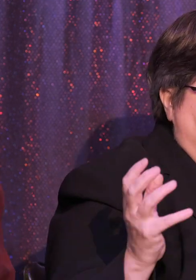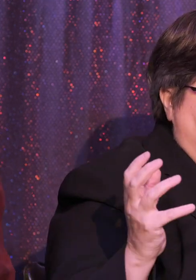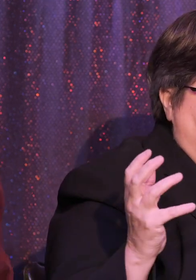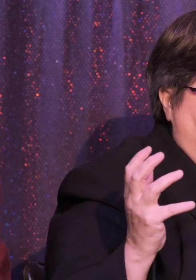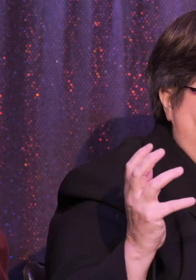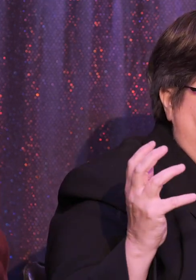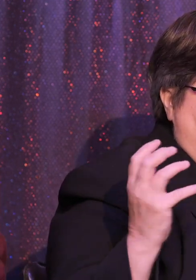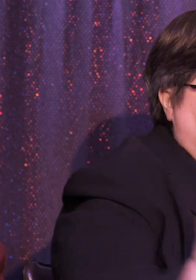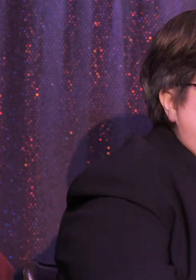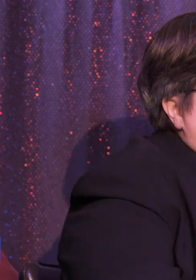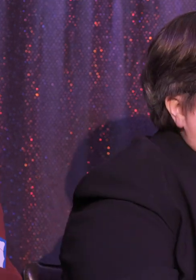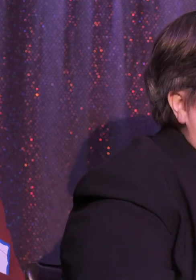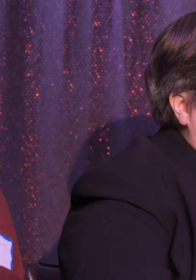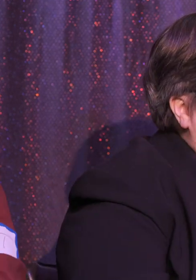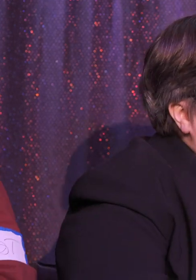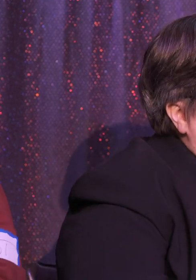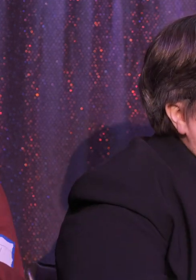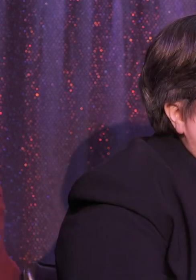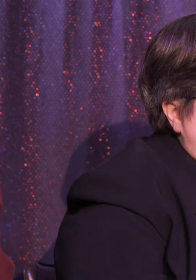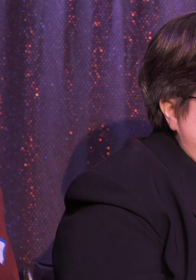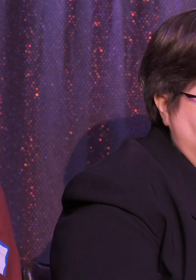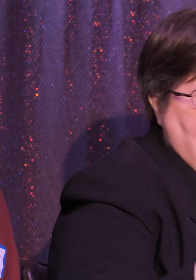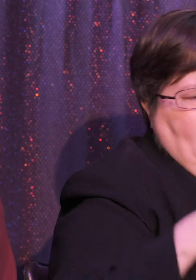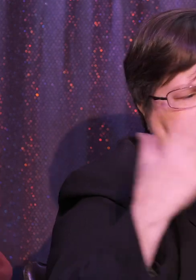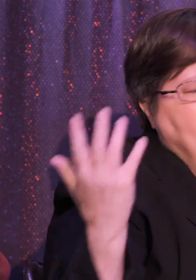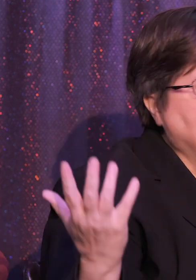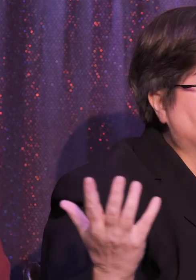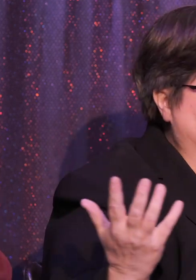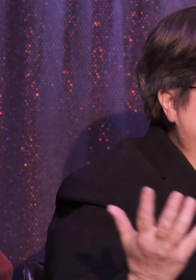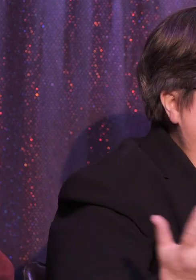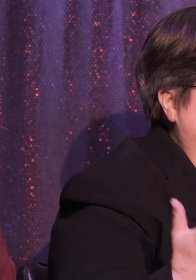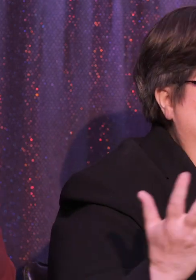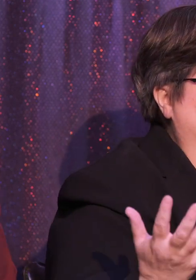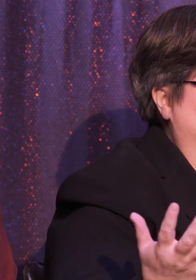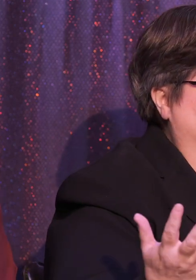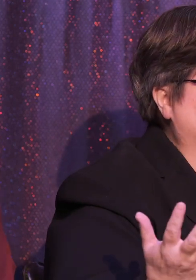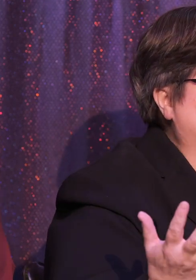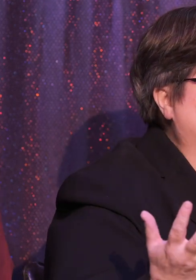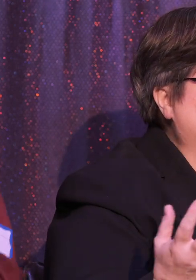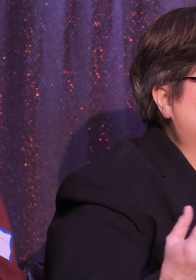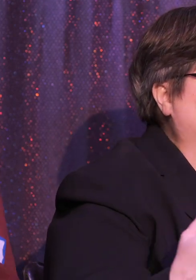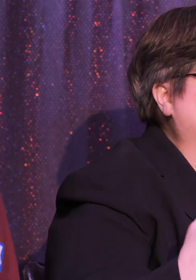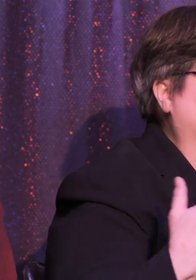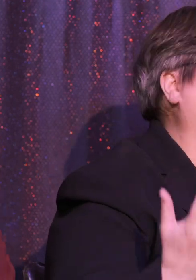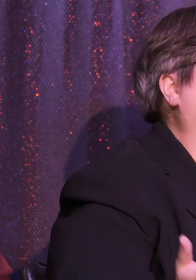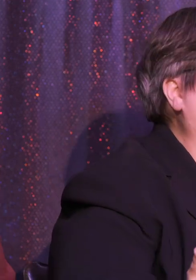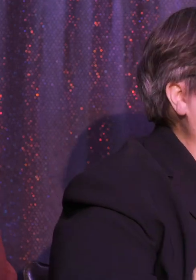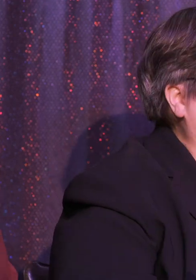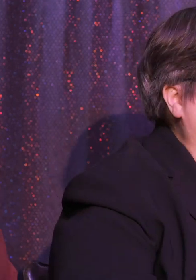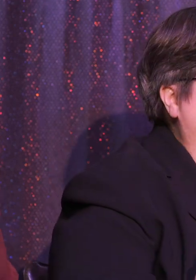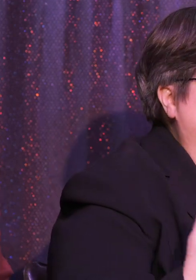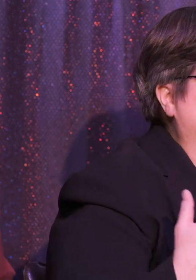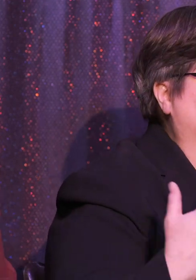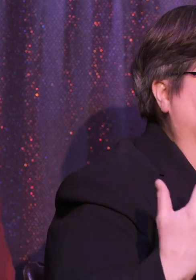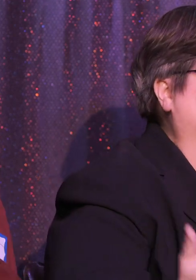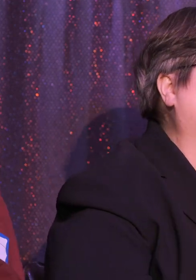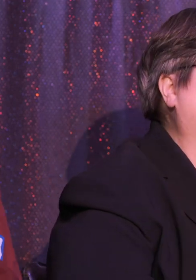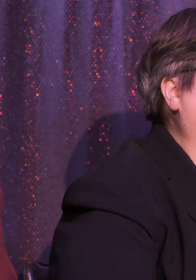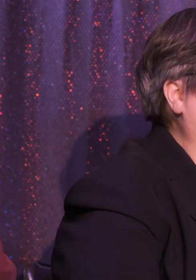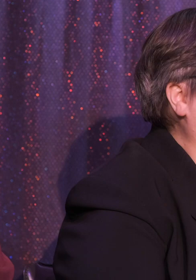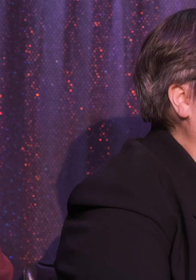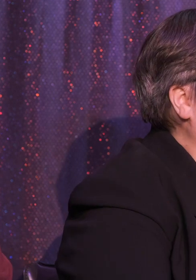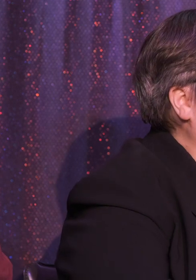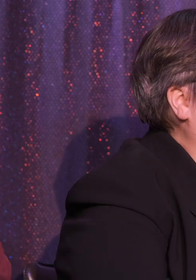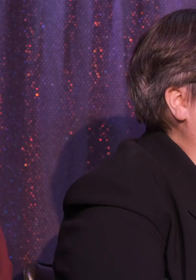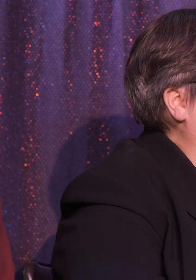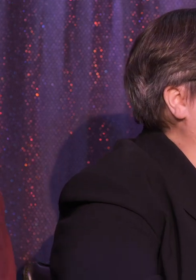that these stories had to be told. Maybe many more people are telling those stories now, but they're not telling all the stories, and they're certainly not telling it from